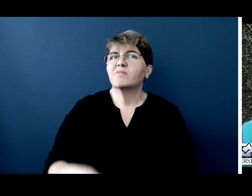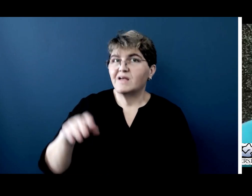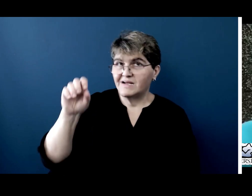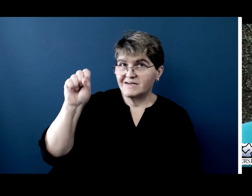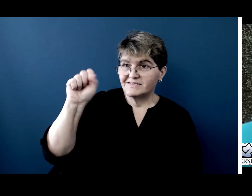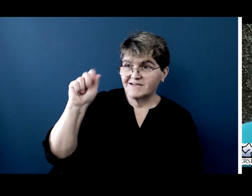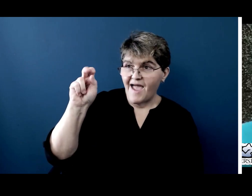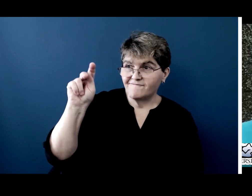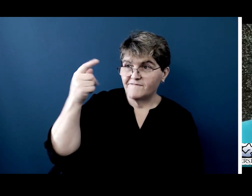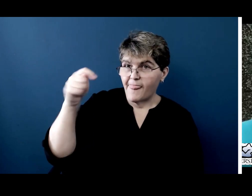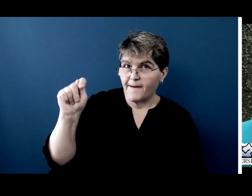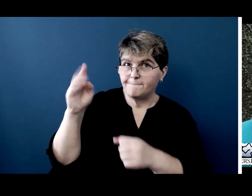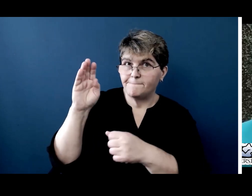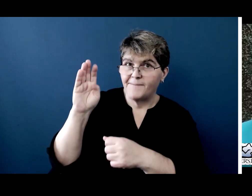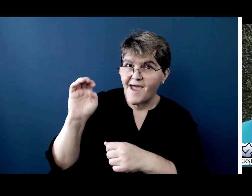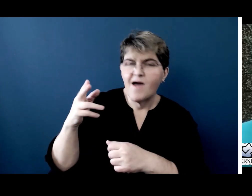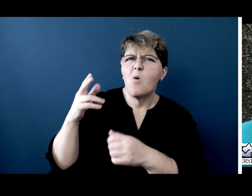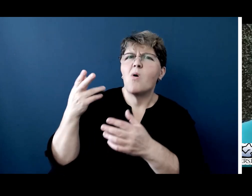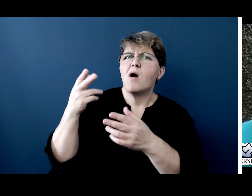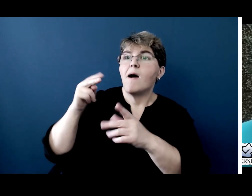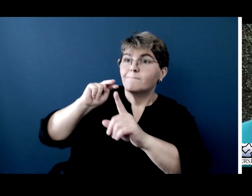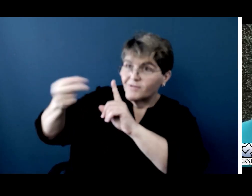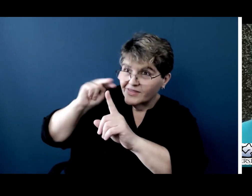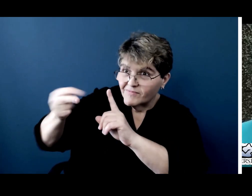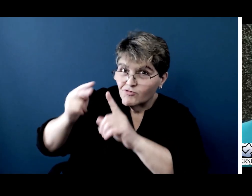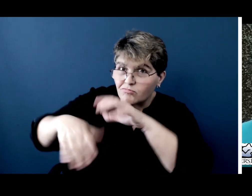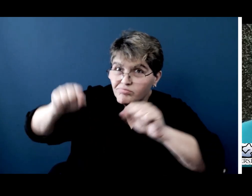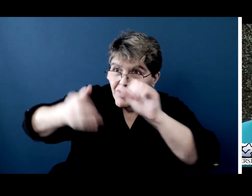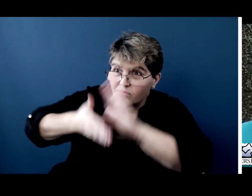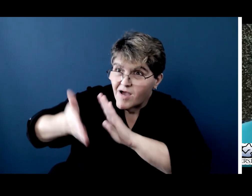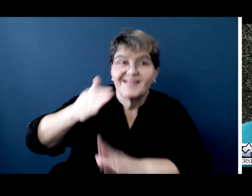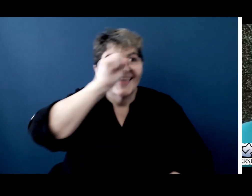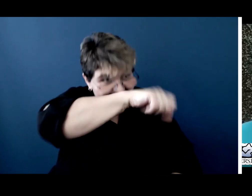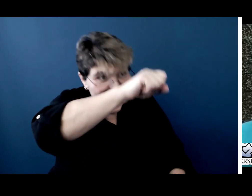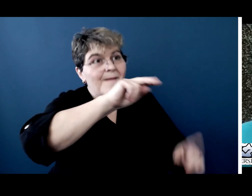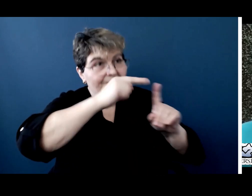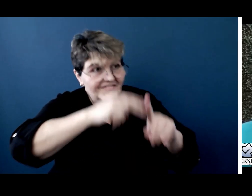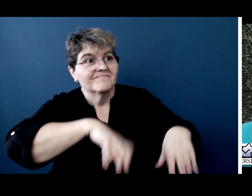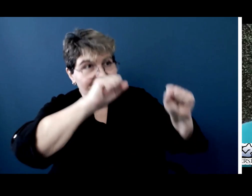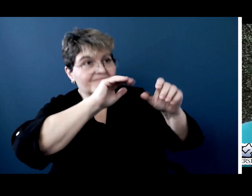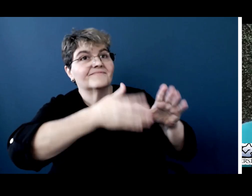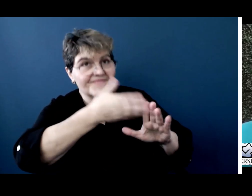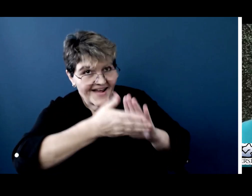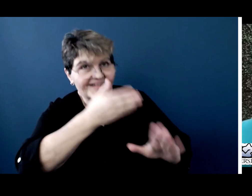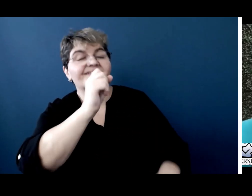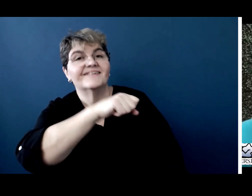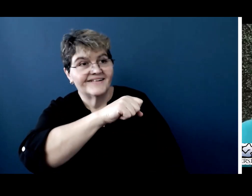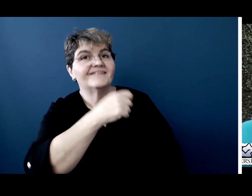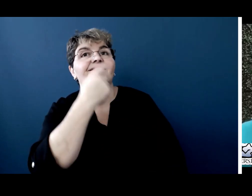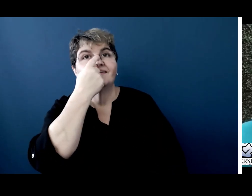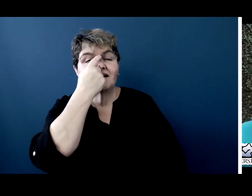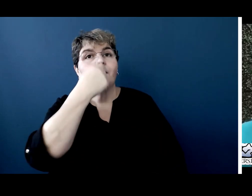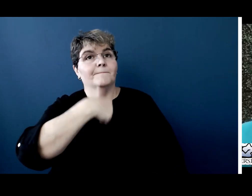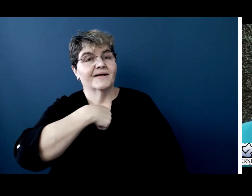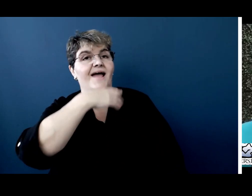It's like a one. Yeah, a little stick that they can like pick up the things Yeah, and put it in the well, bag if if they want. uh, Or they can just pick it up, right? Or